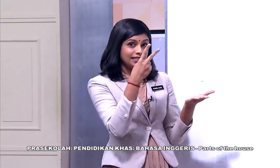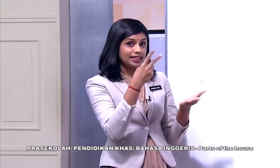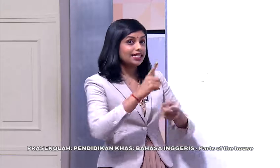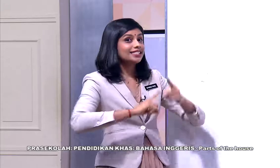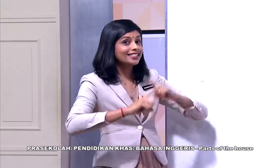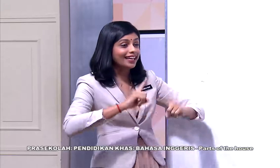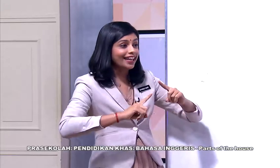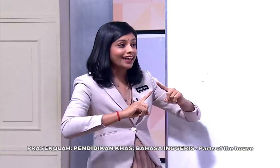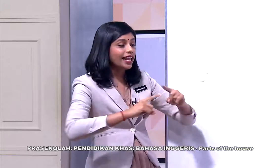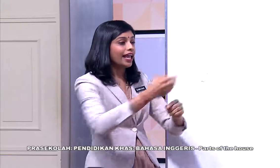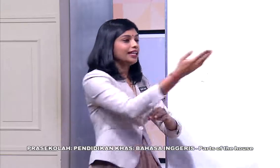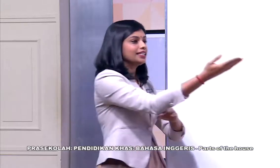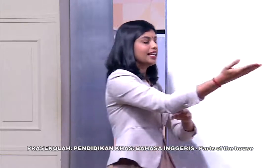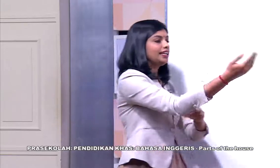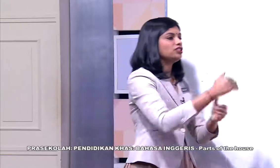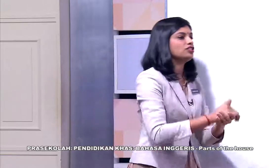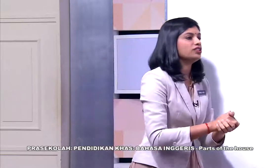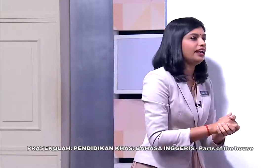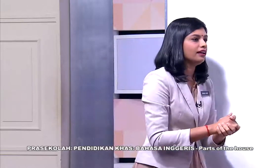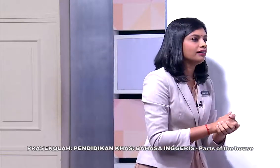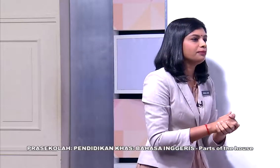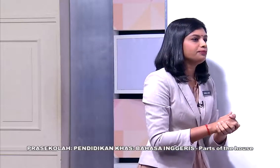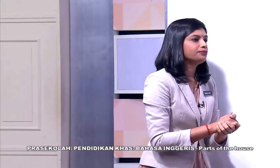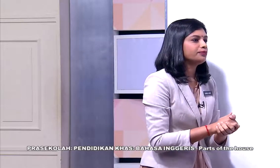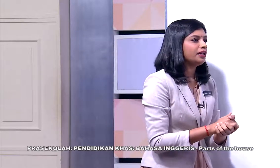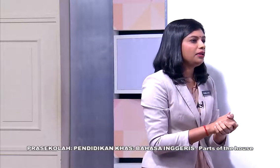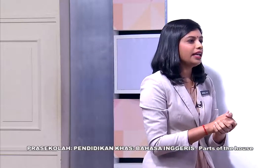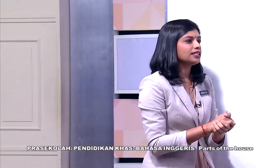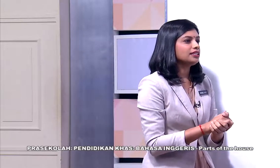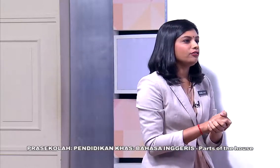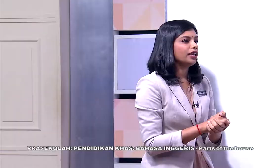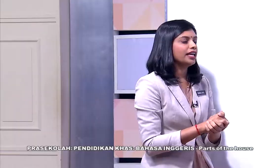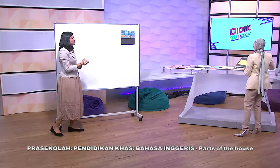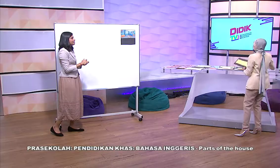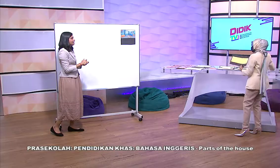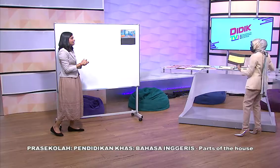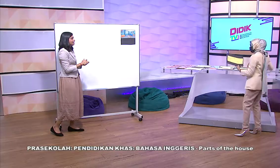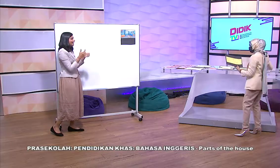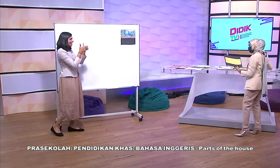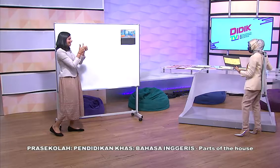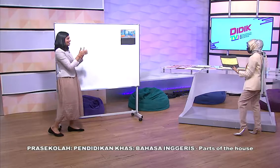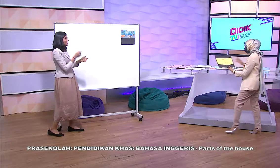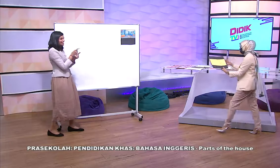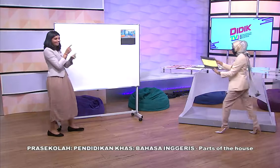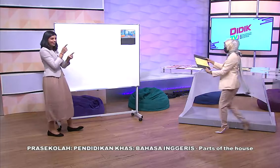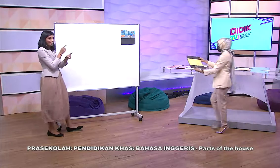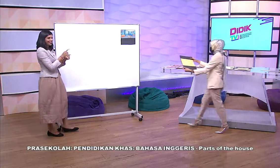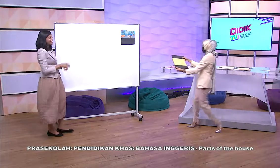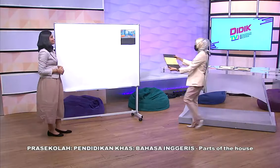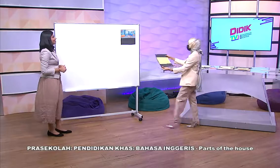the signing. And the signing is just there? The signing? Let me guess. Yeah. If you can guess the sign. Yes, that's correct. This is